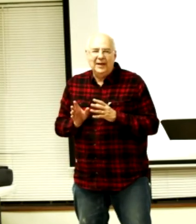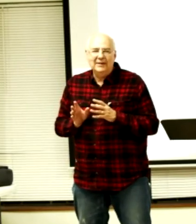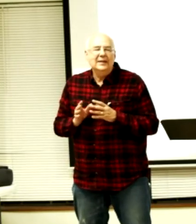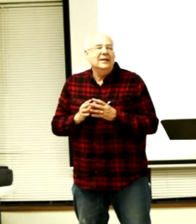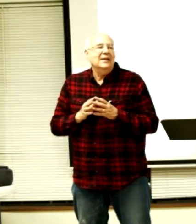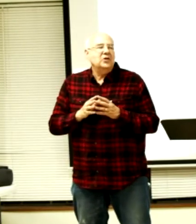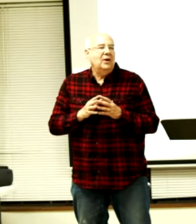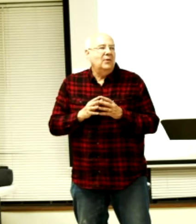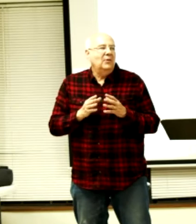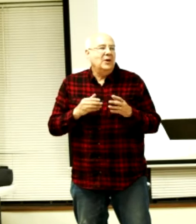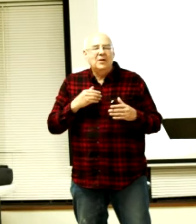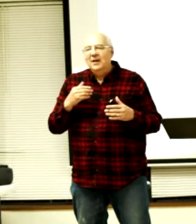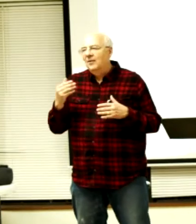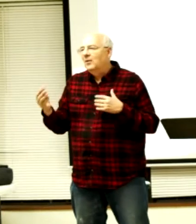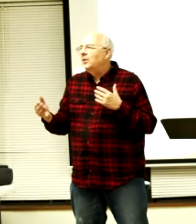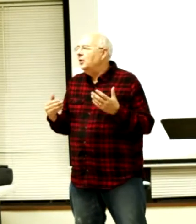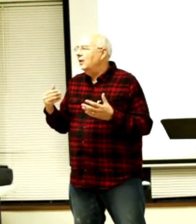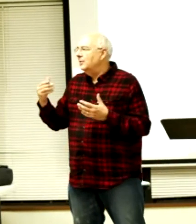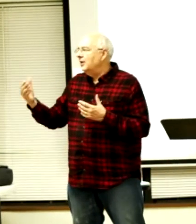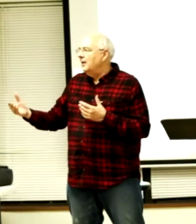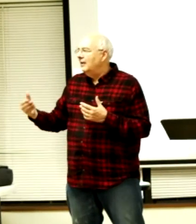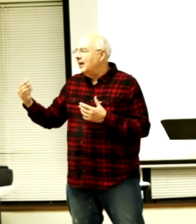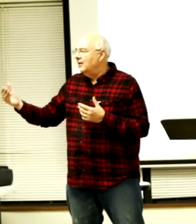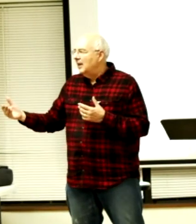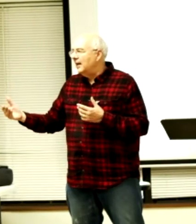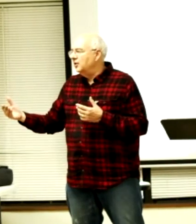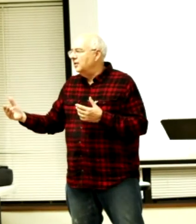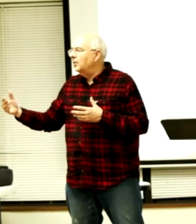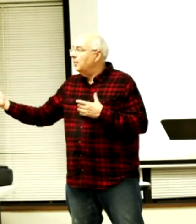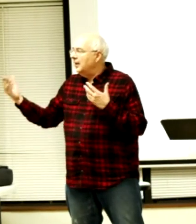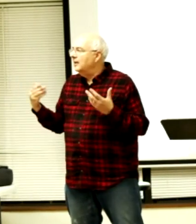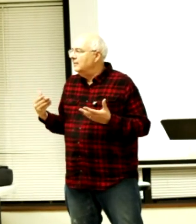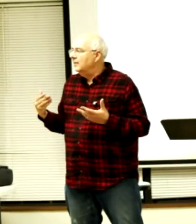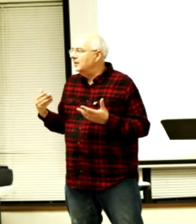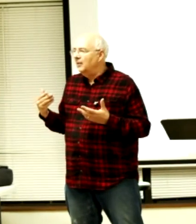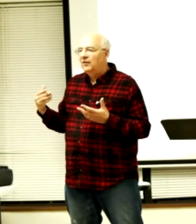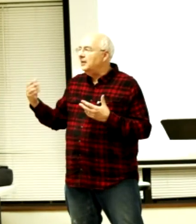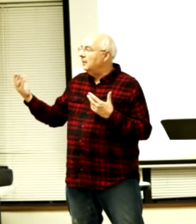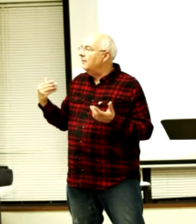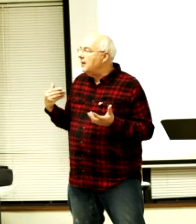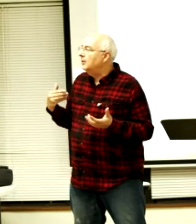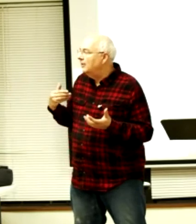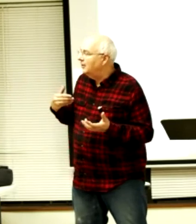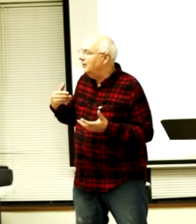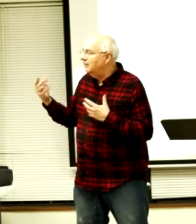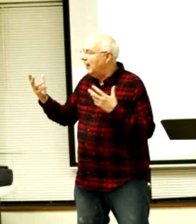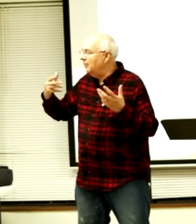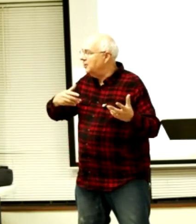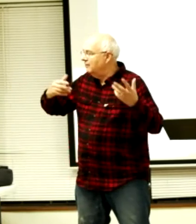Okay, so what we'll do on some of the later classes is we'll bring in hopefully some deaf people who can help us,